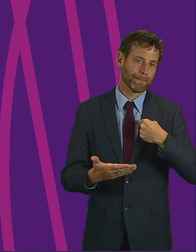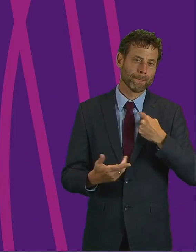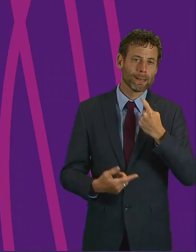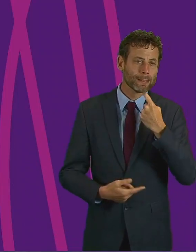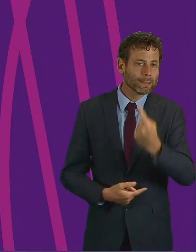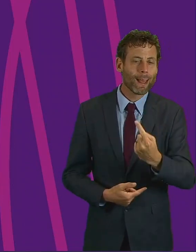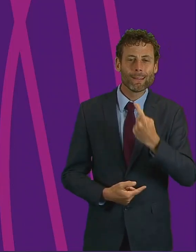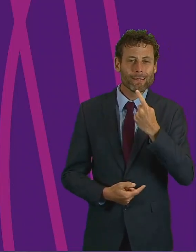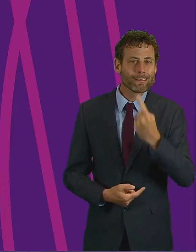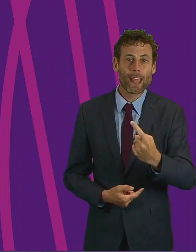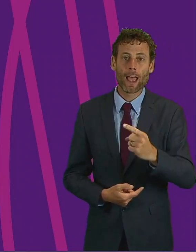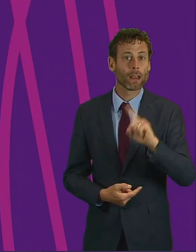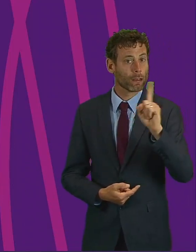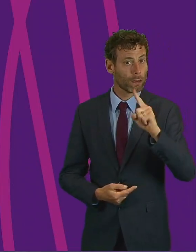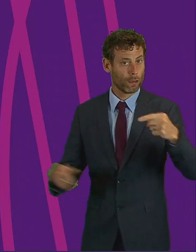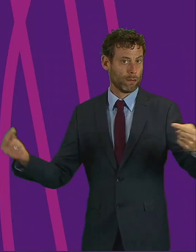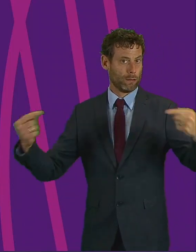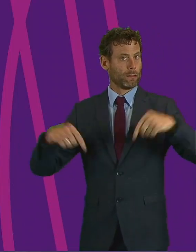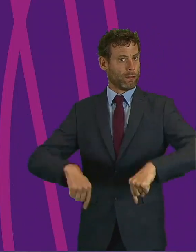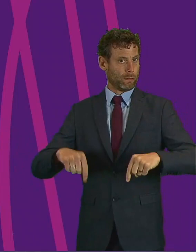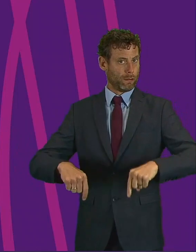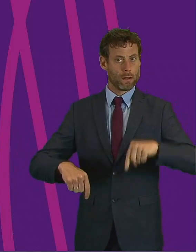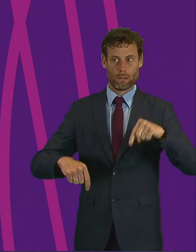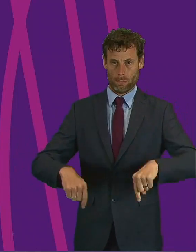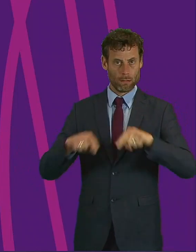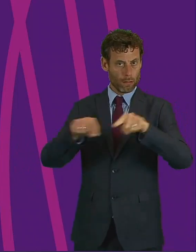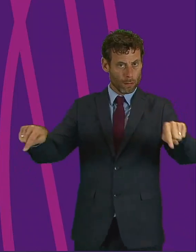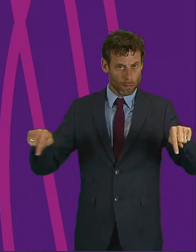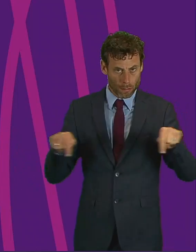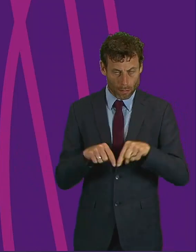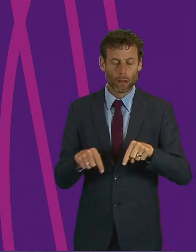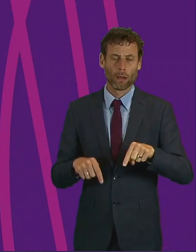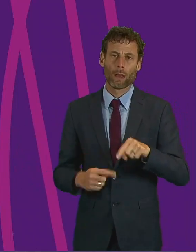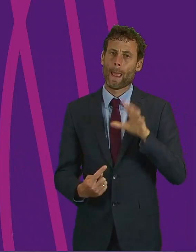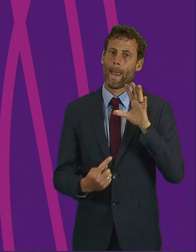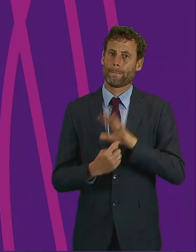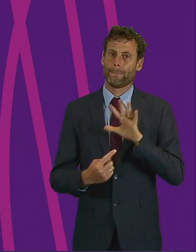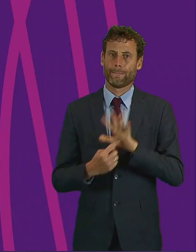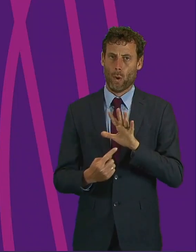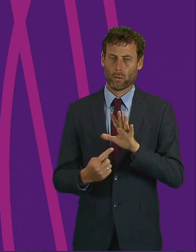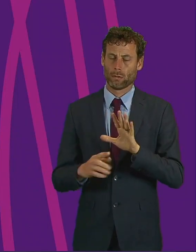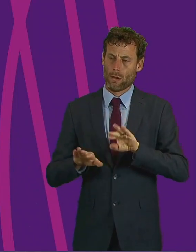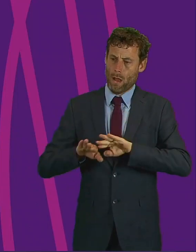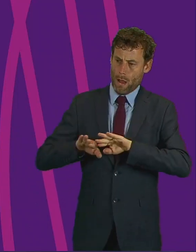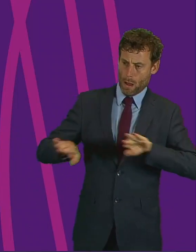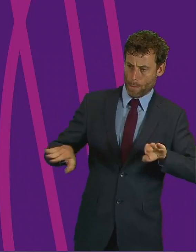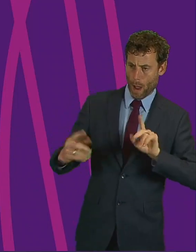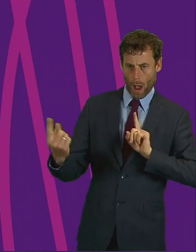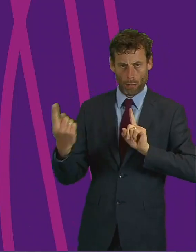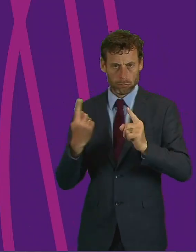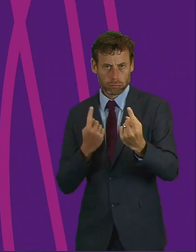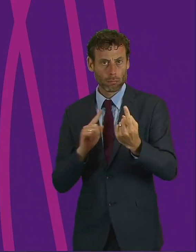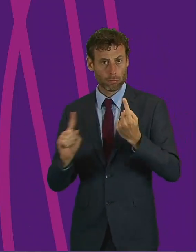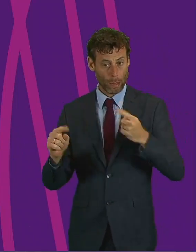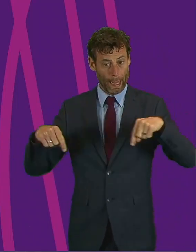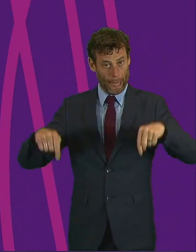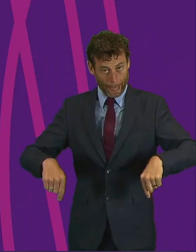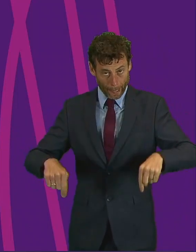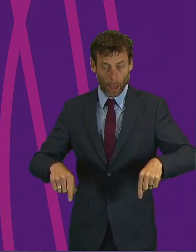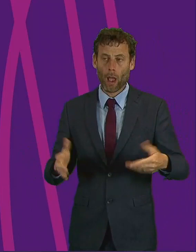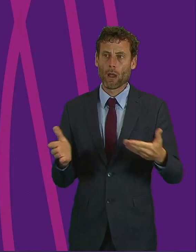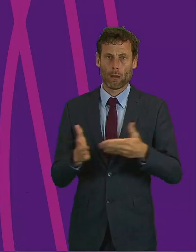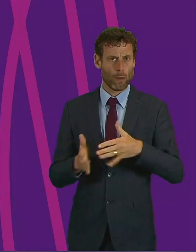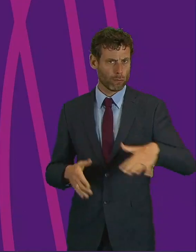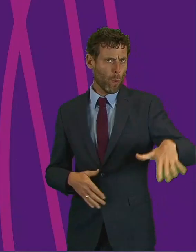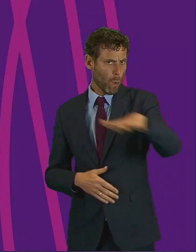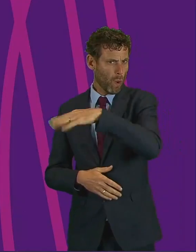distancing guidance when we are in the chamber, particularly leaving the chamber and throughout the Holyrood building. We're going to begin